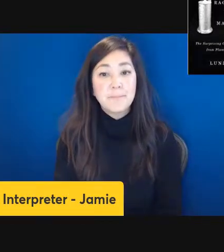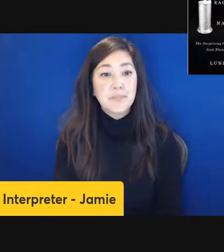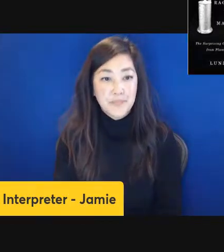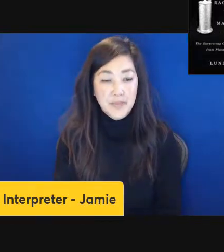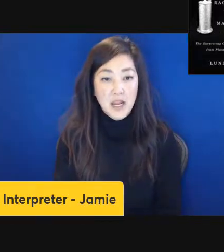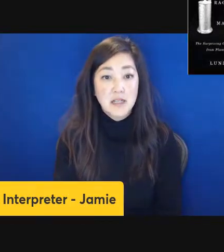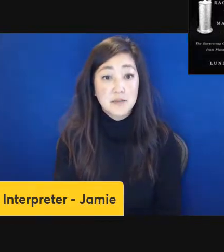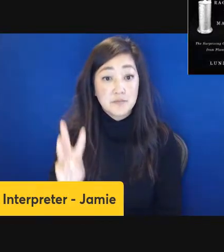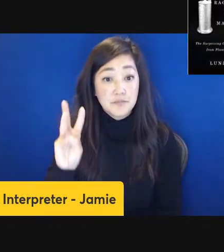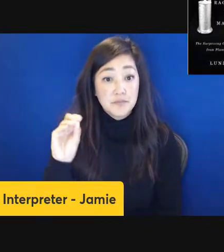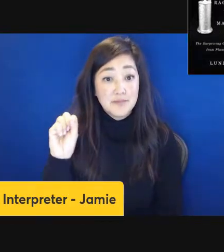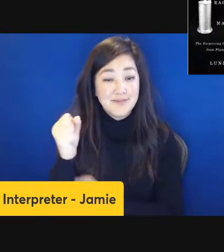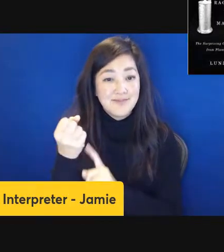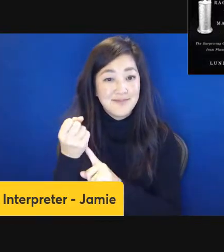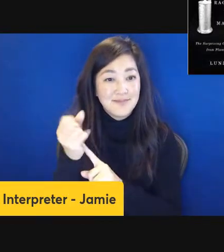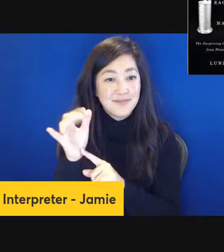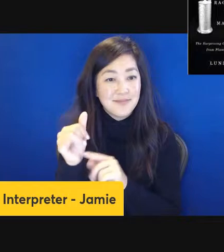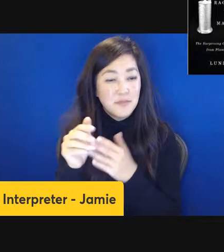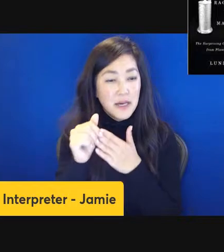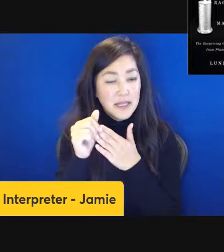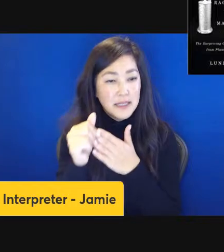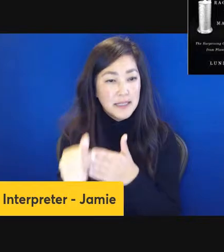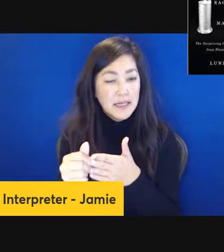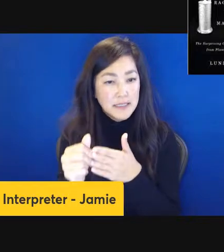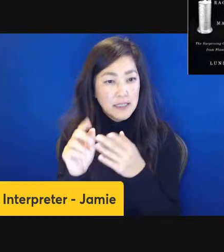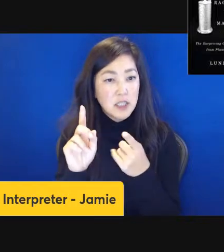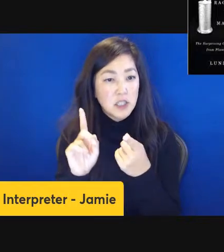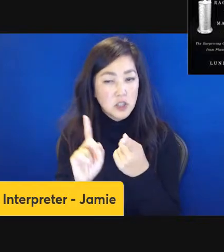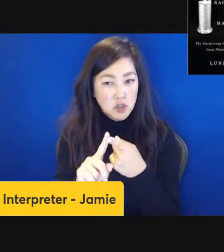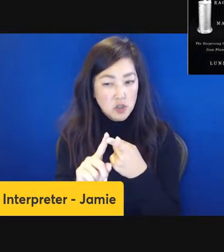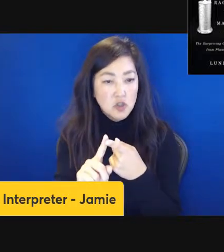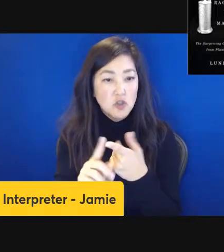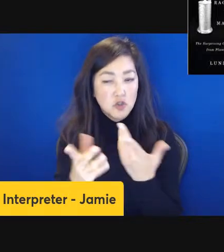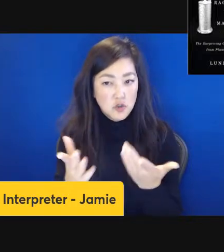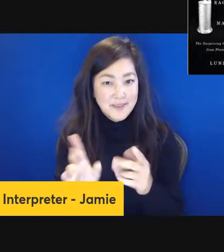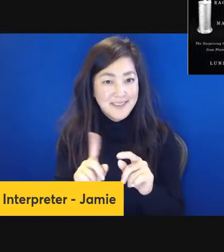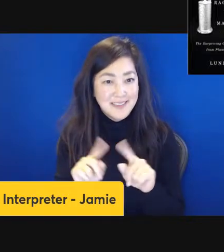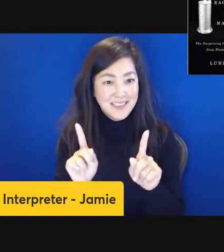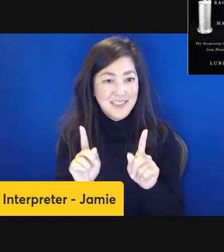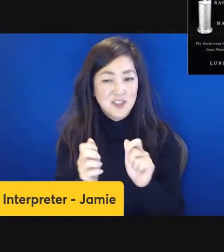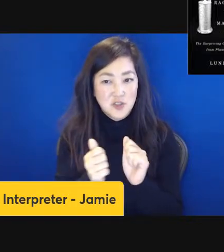really led to a codification of innate difference in a racial